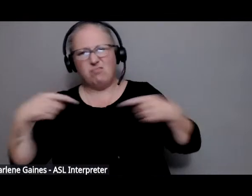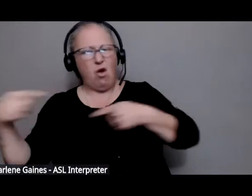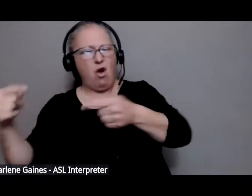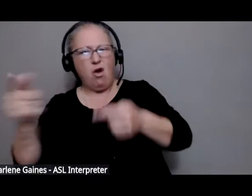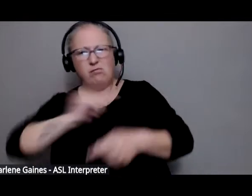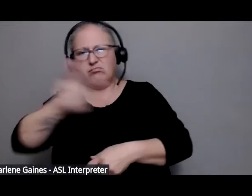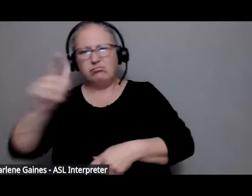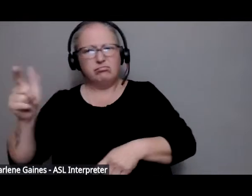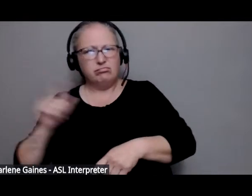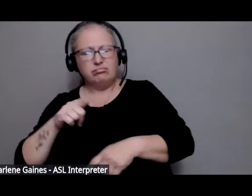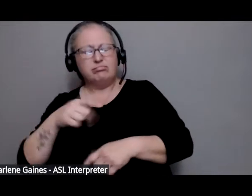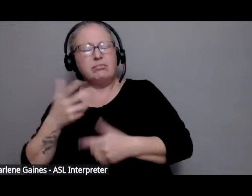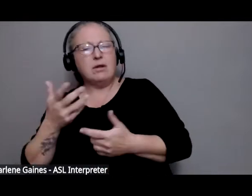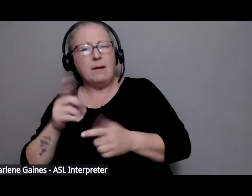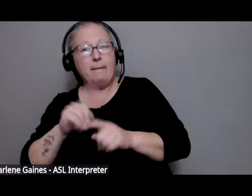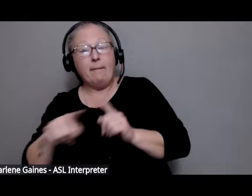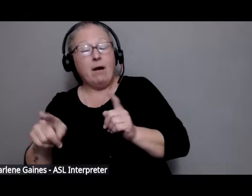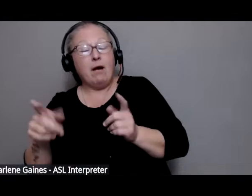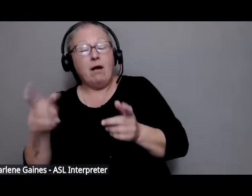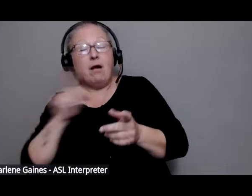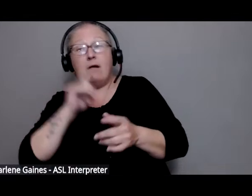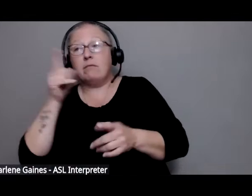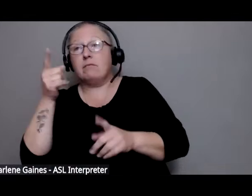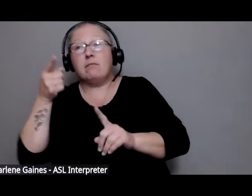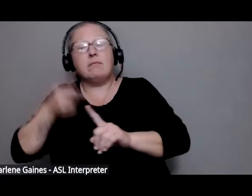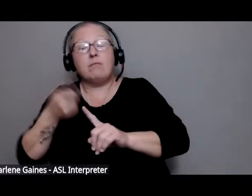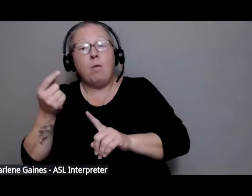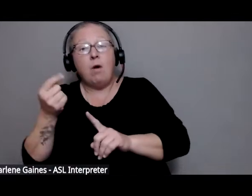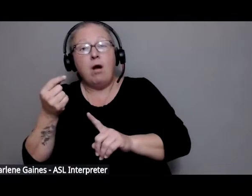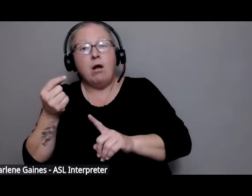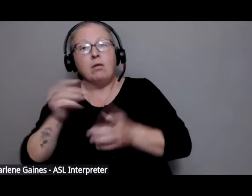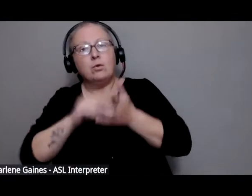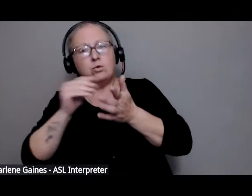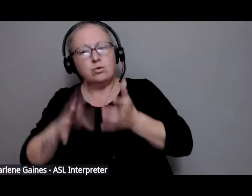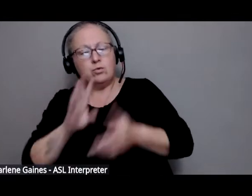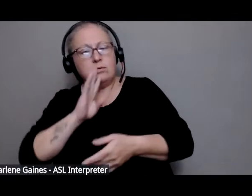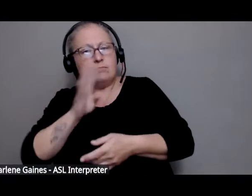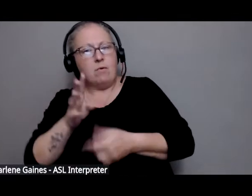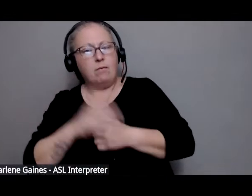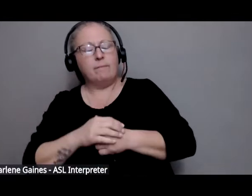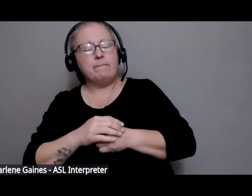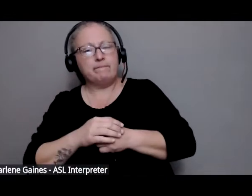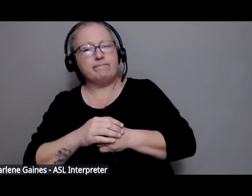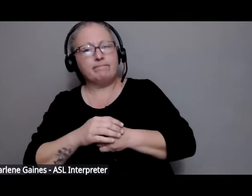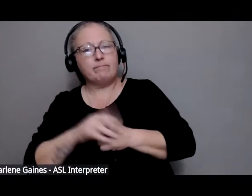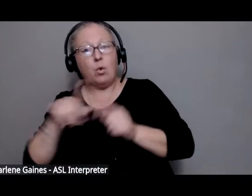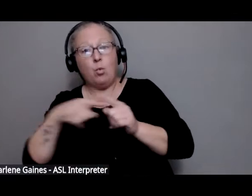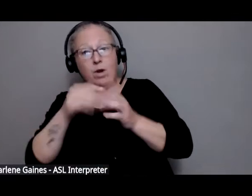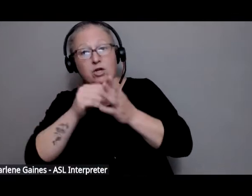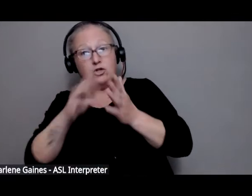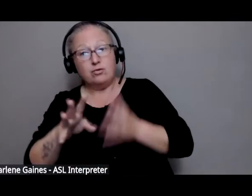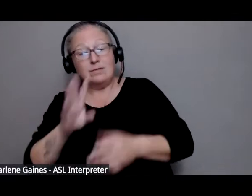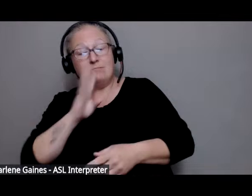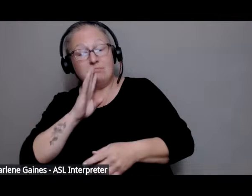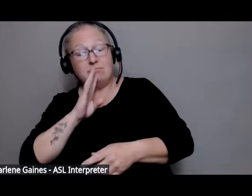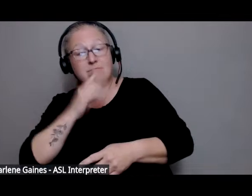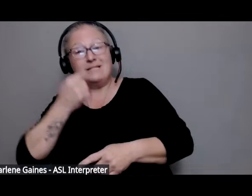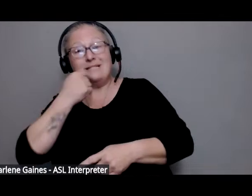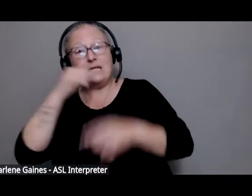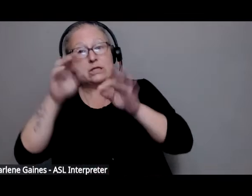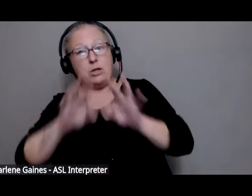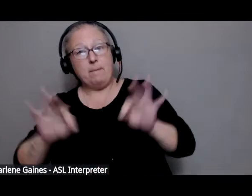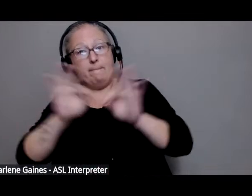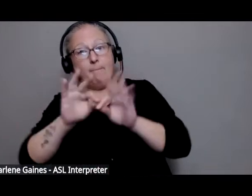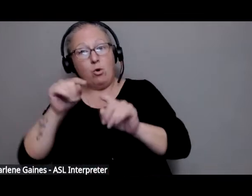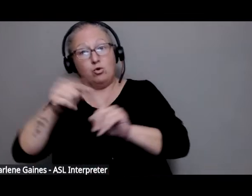forth. But at the end of the day, the students spoke. And when the students said that it was important to them